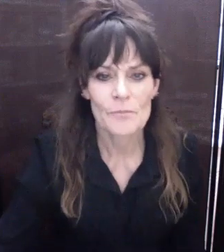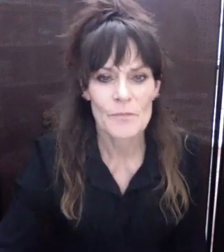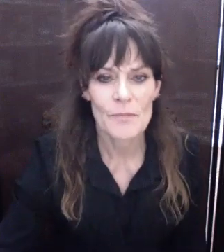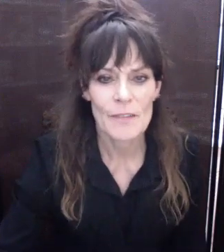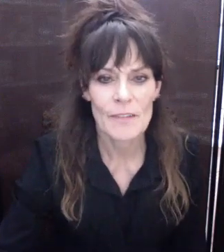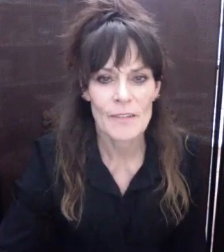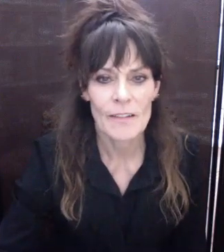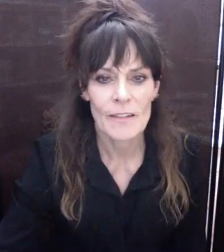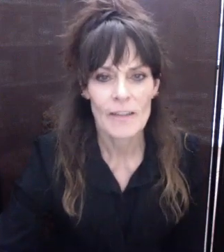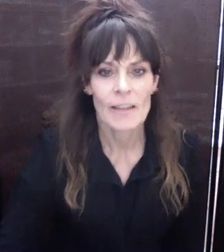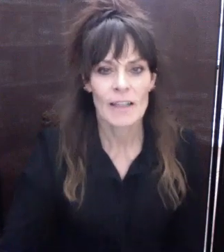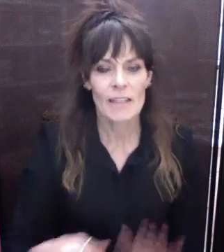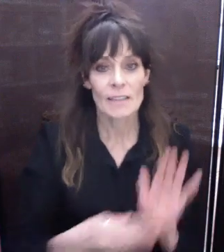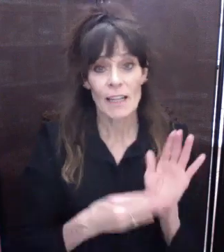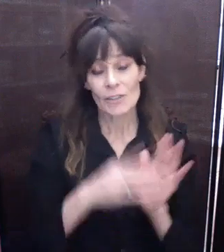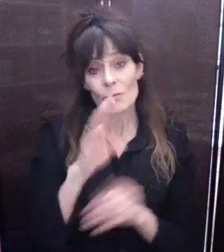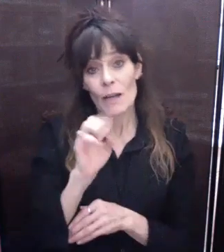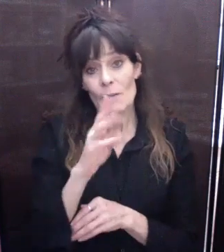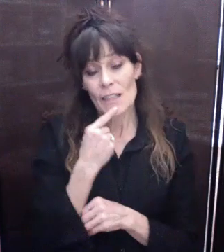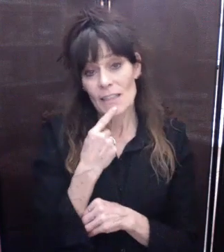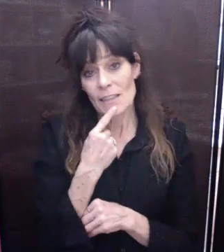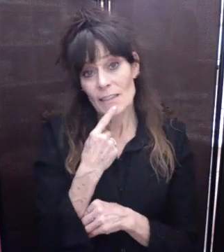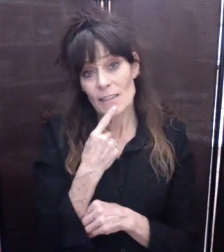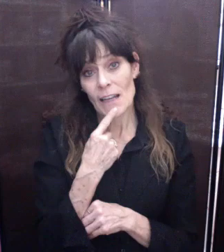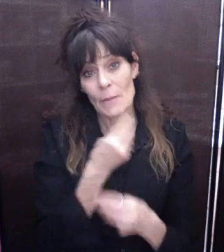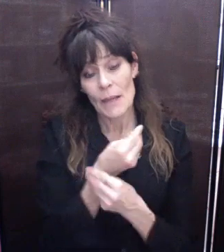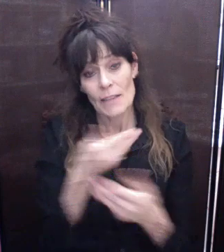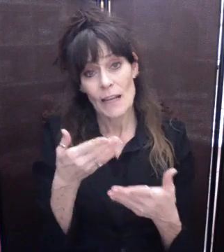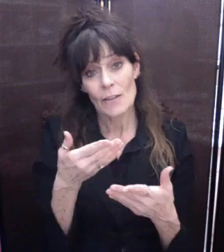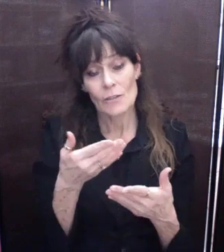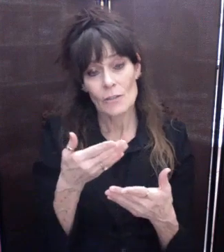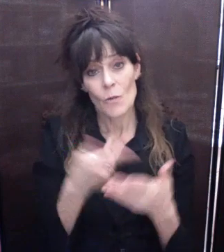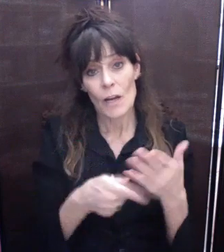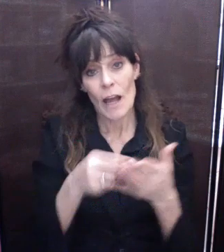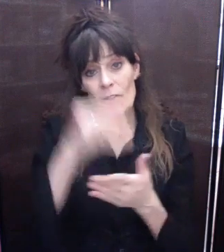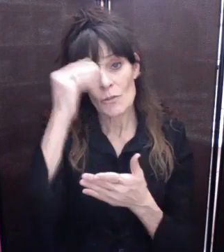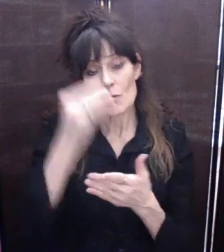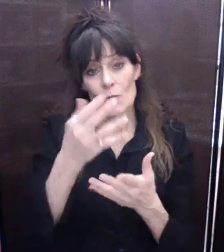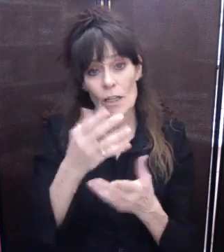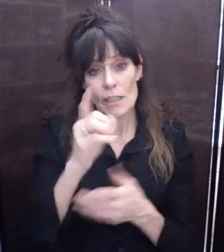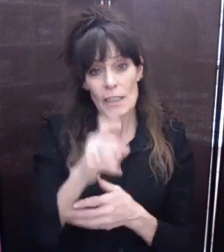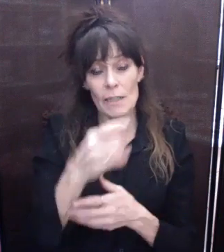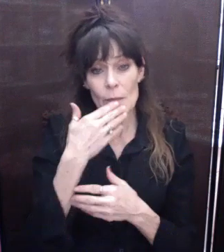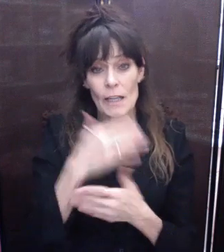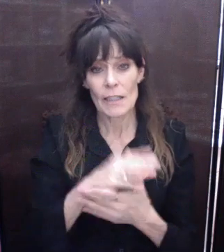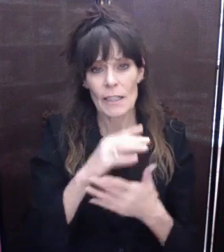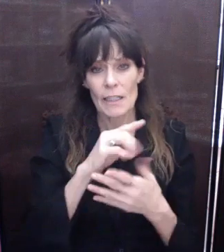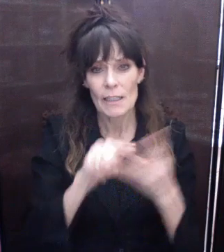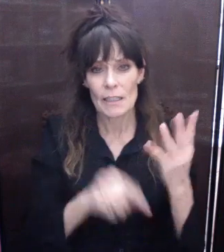I spend a great deal of time passing out what I learned to others who want and need it badly. In his story, he lists 4 reasons: sense of duty,